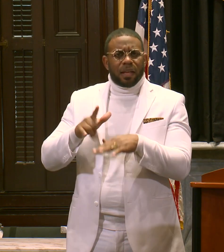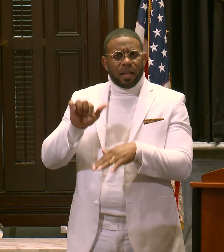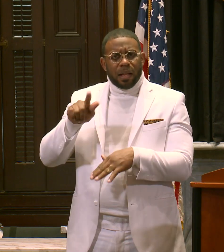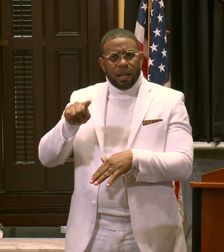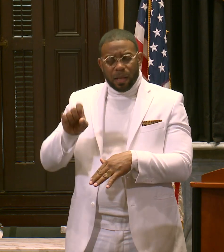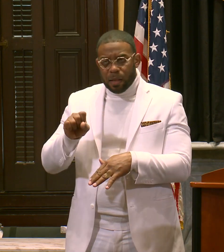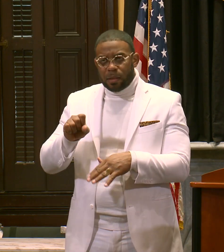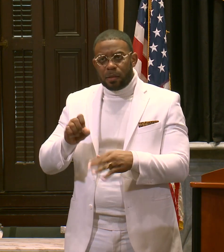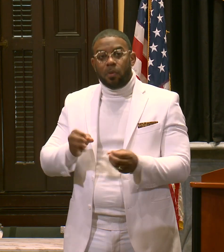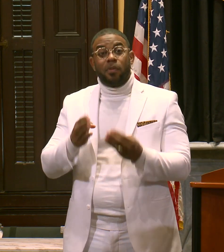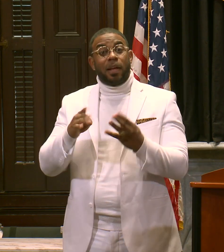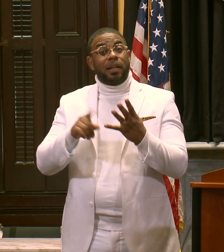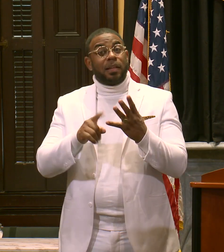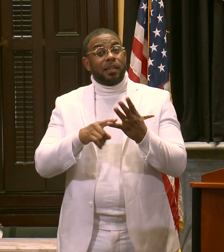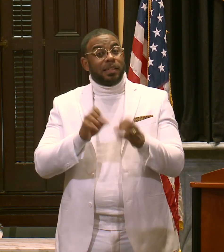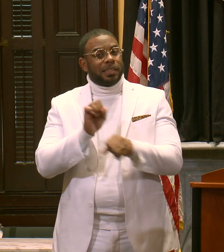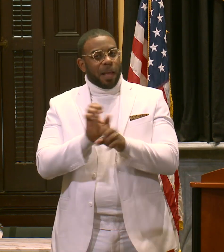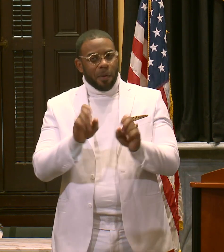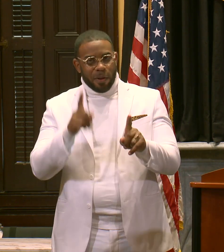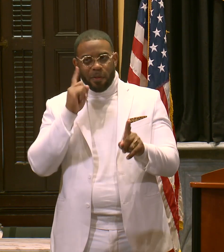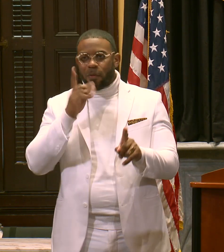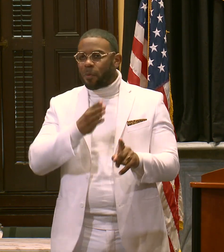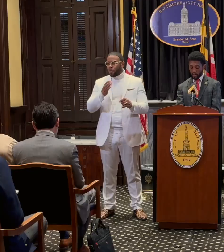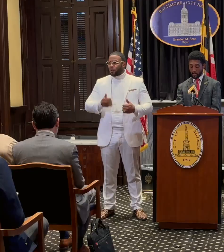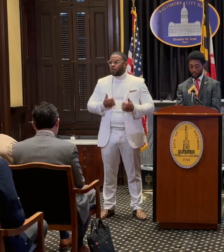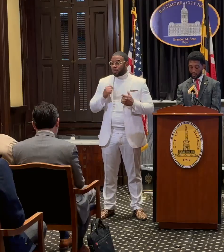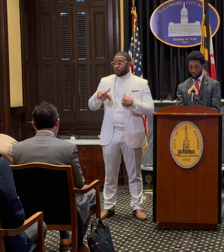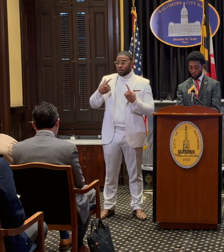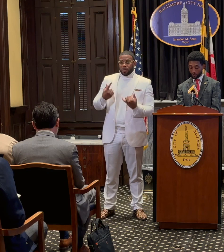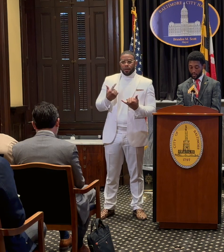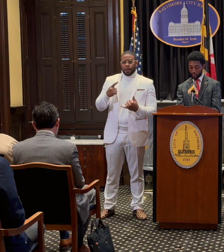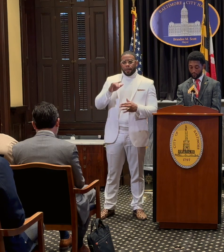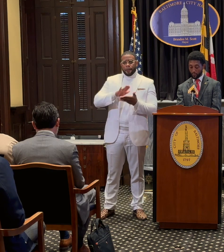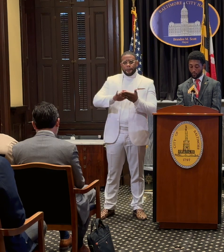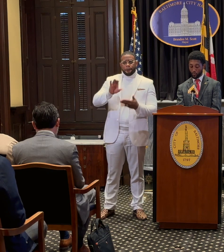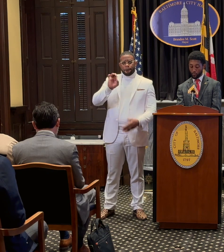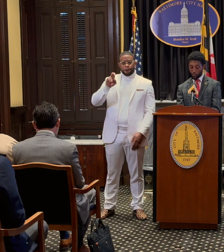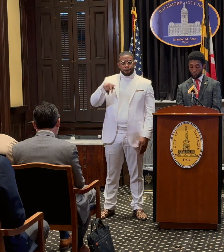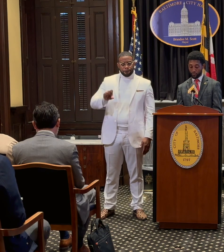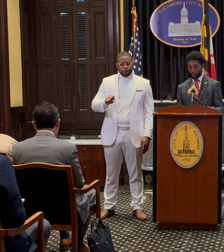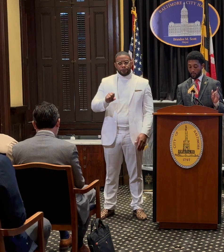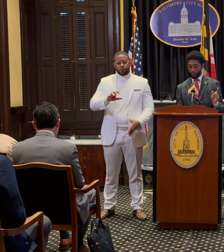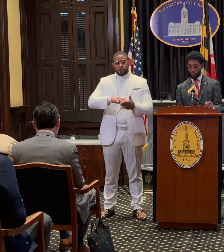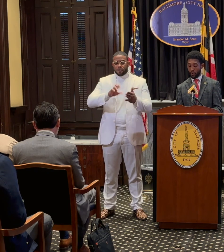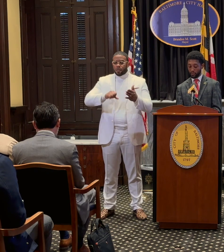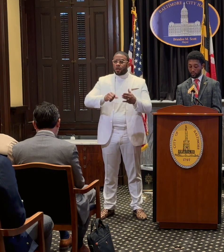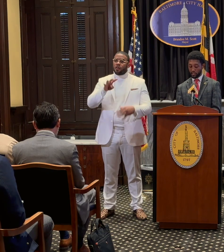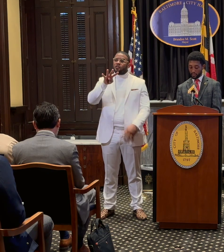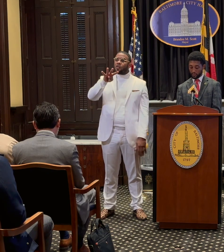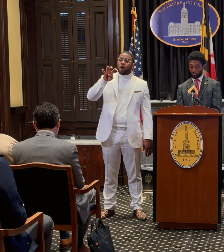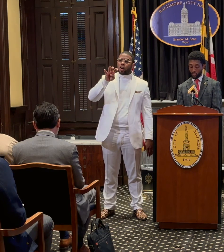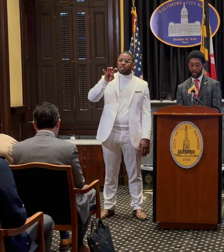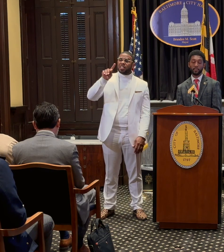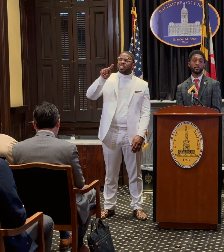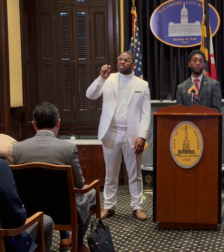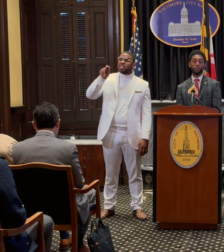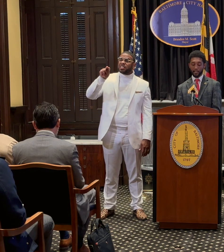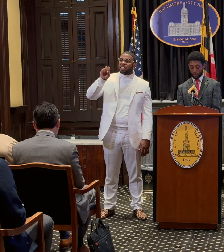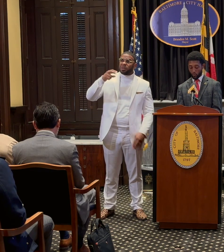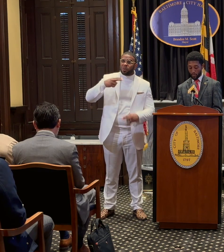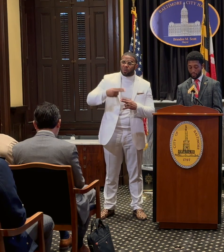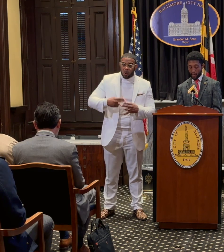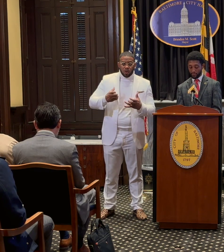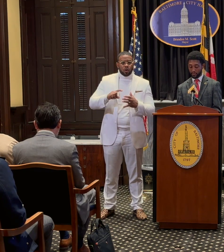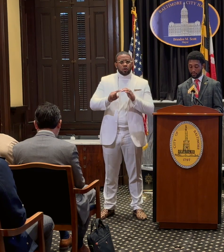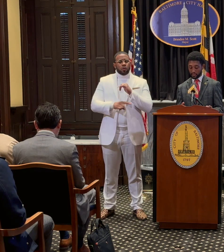job opportunities for Baltimore City residents. To date, Clean Course have removed 400 tons of trash,